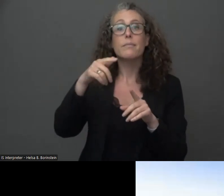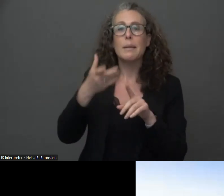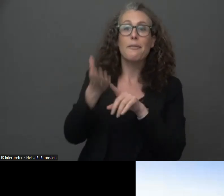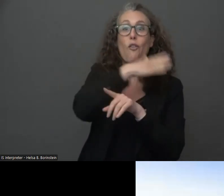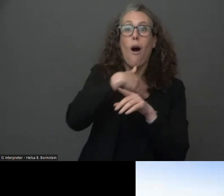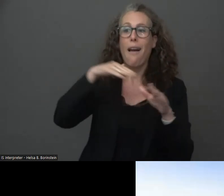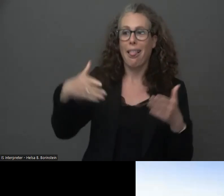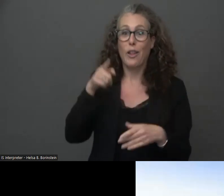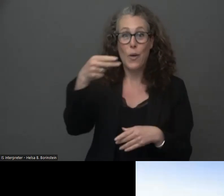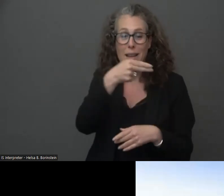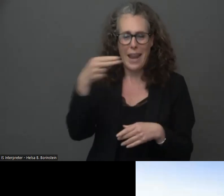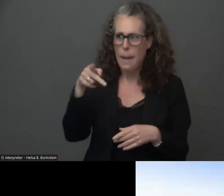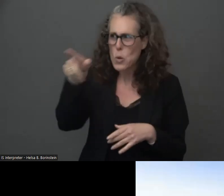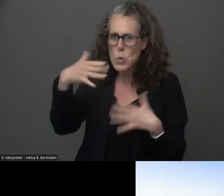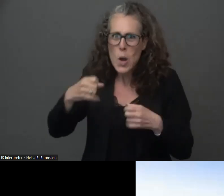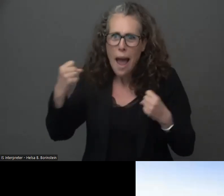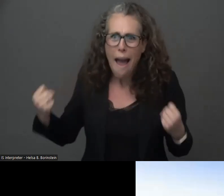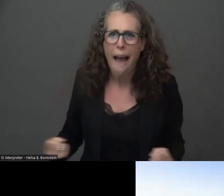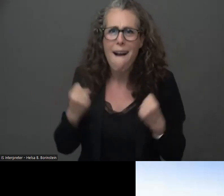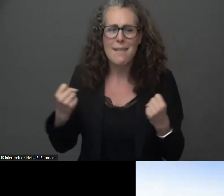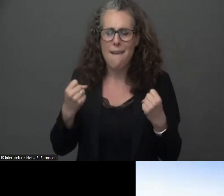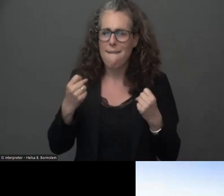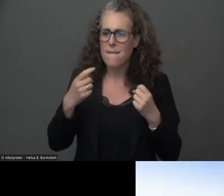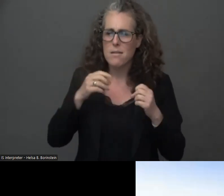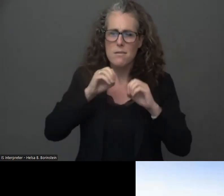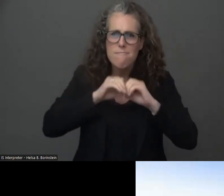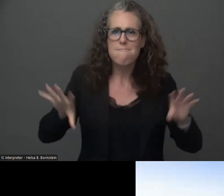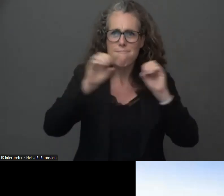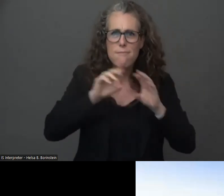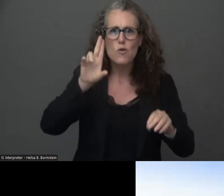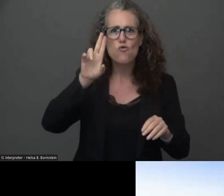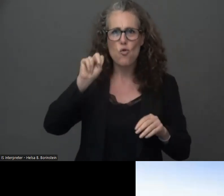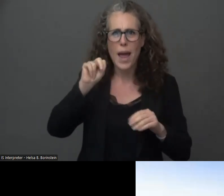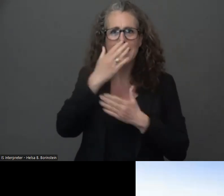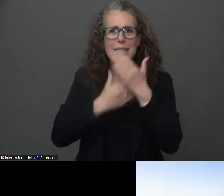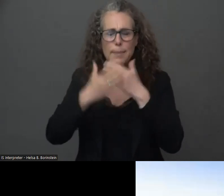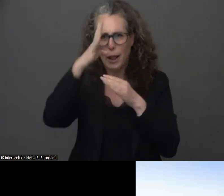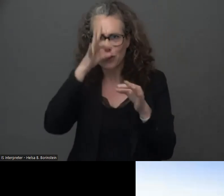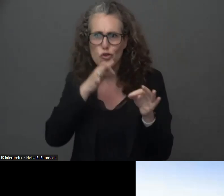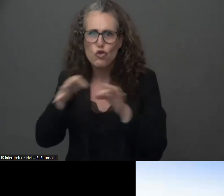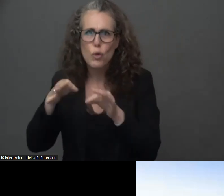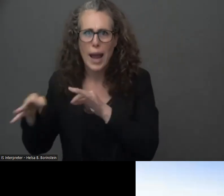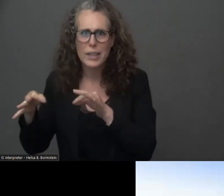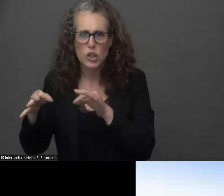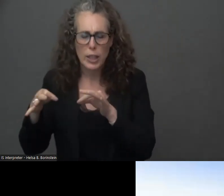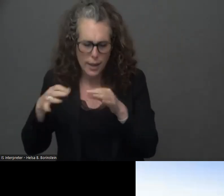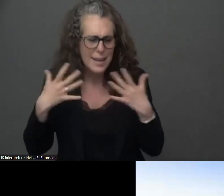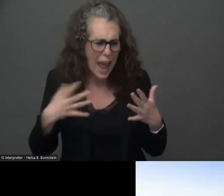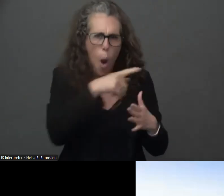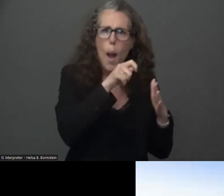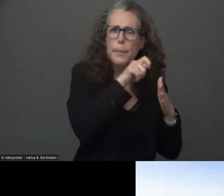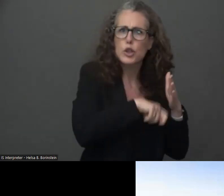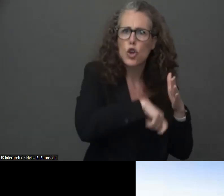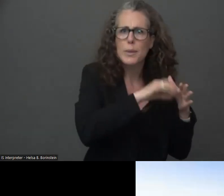active with promoting the United Nations Disability Strategy and looking at procurement's role and enhancing the ability